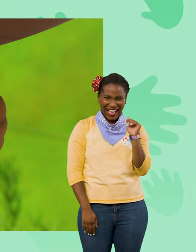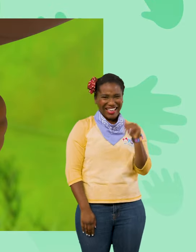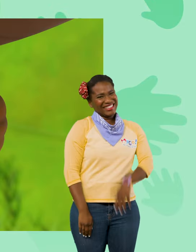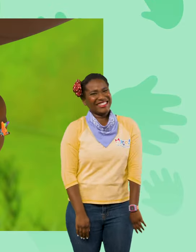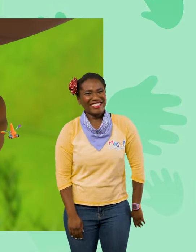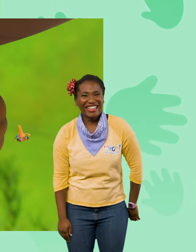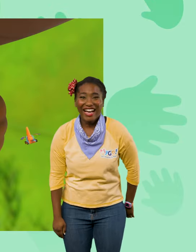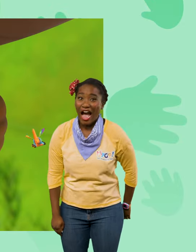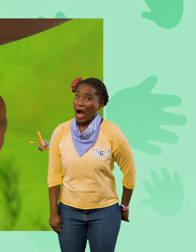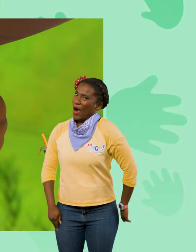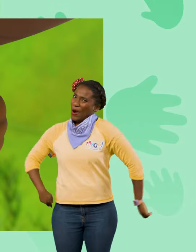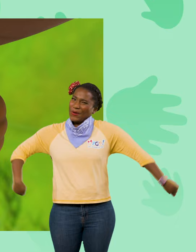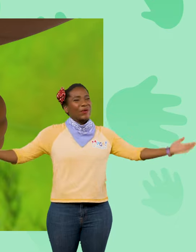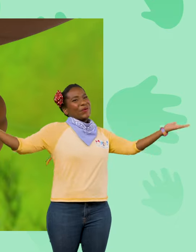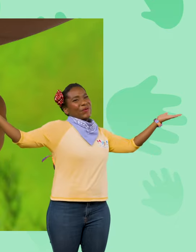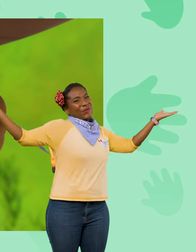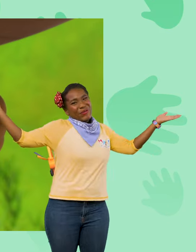Bye.